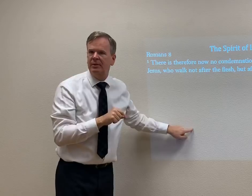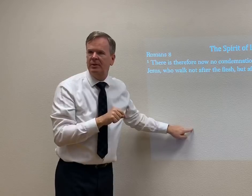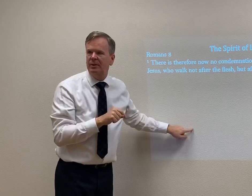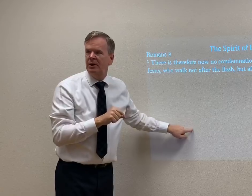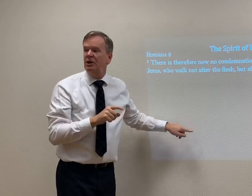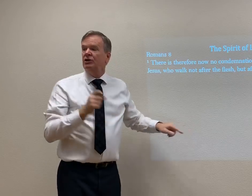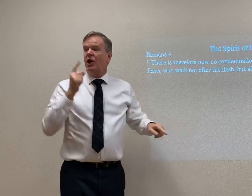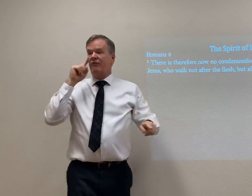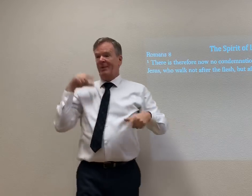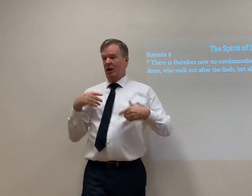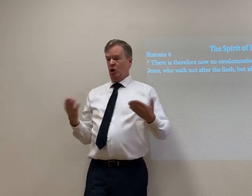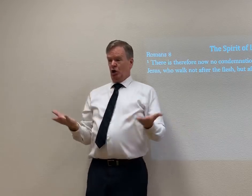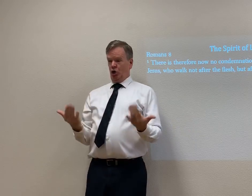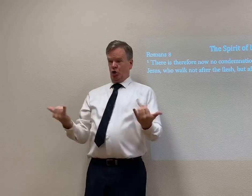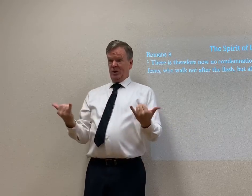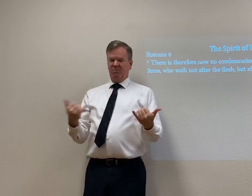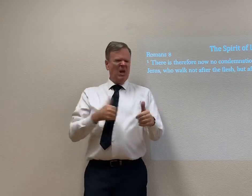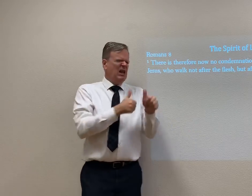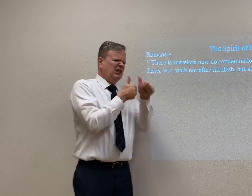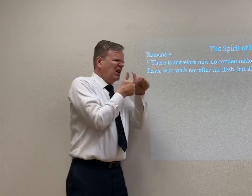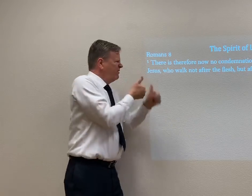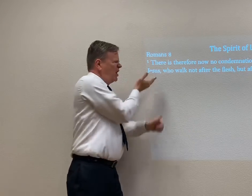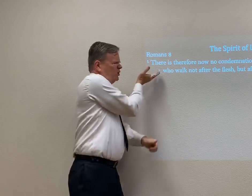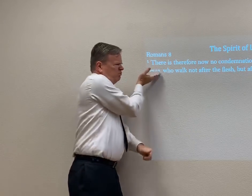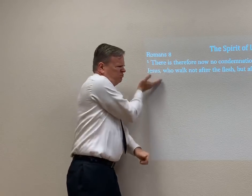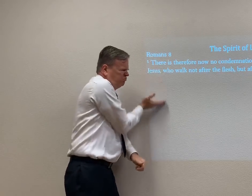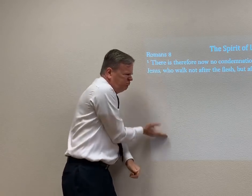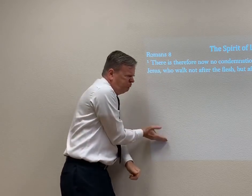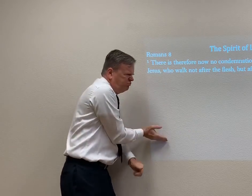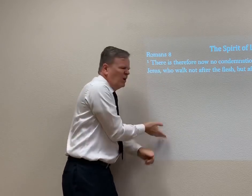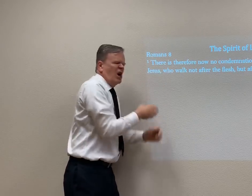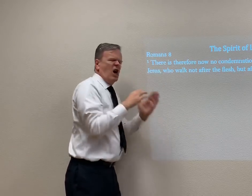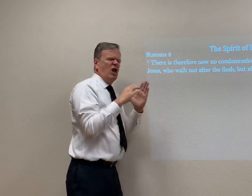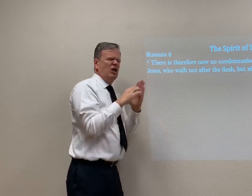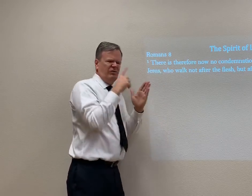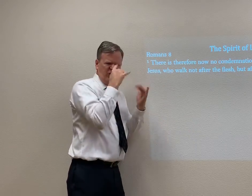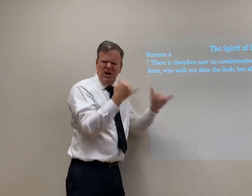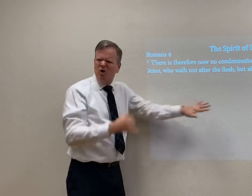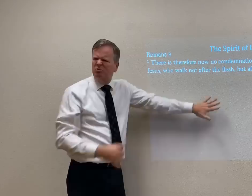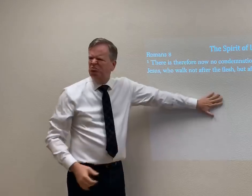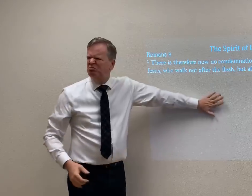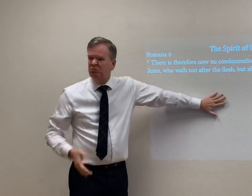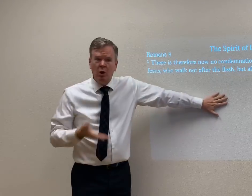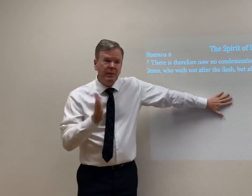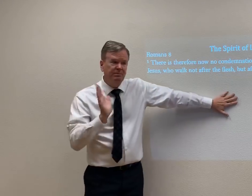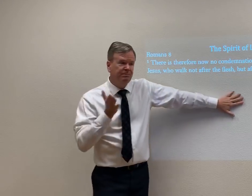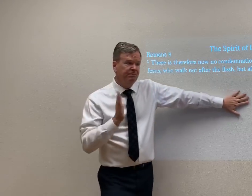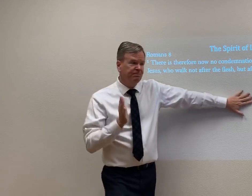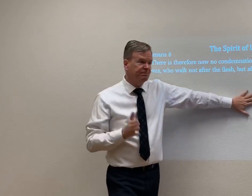8. For today, we're just going to go ahead and do just chapter 8 and go into the context of chapter 8,